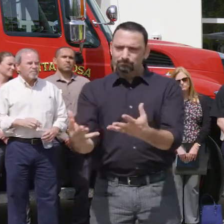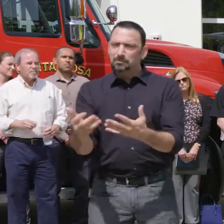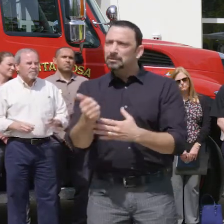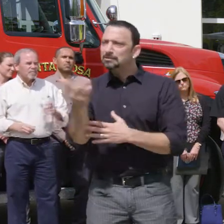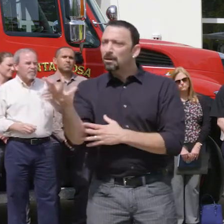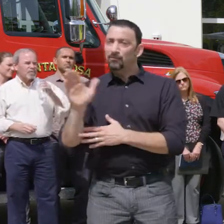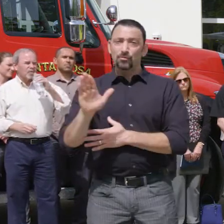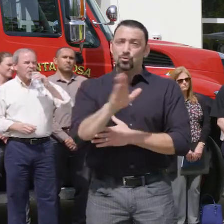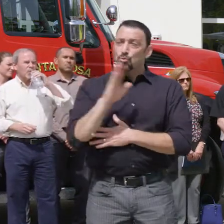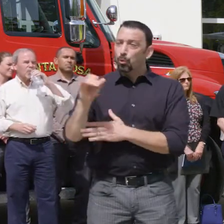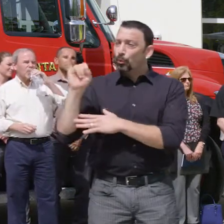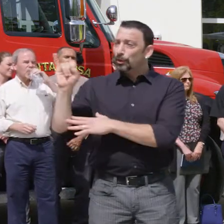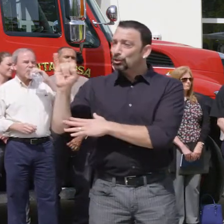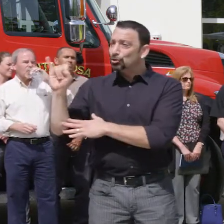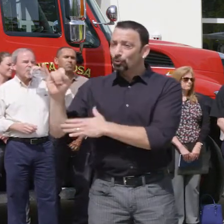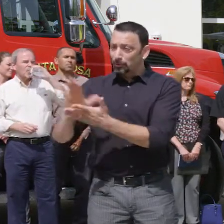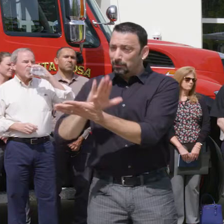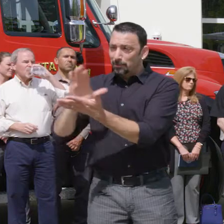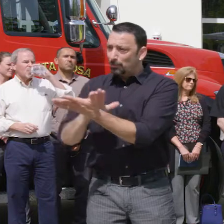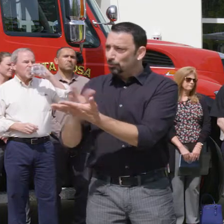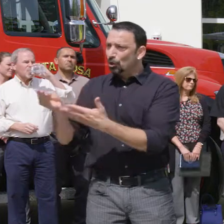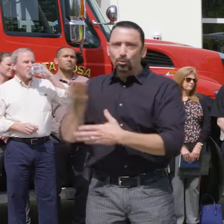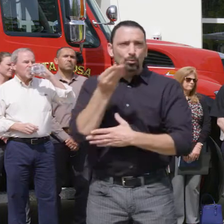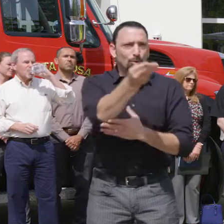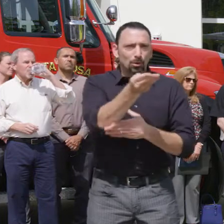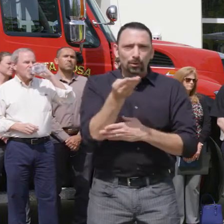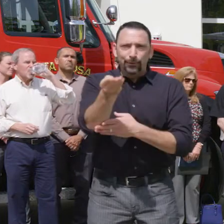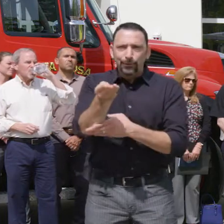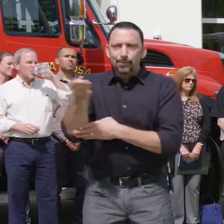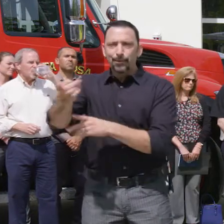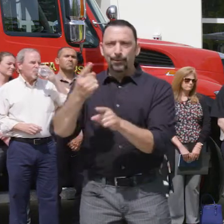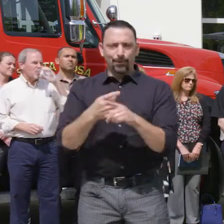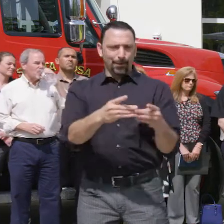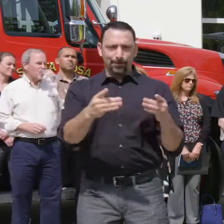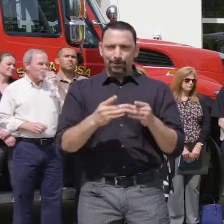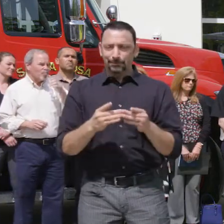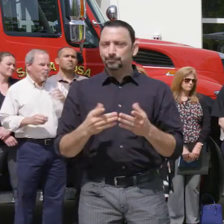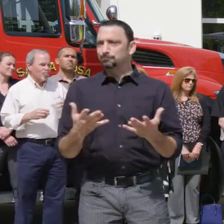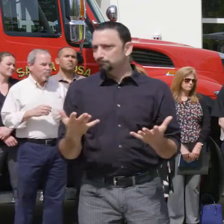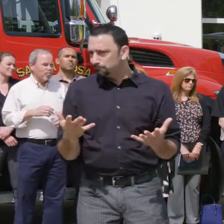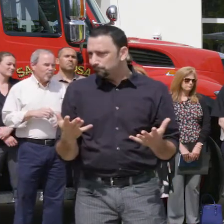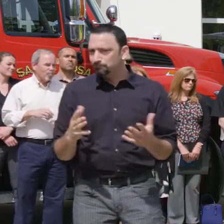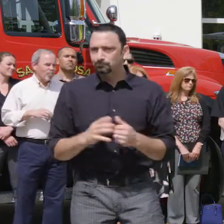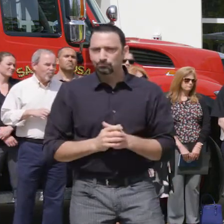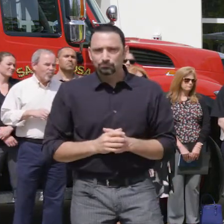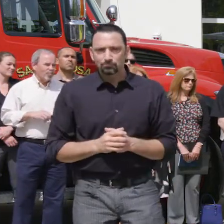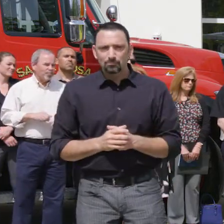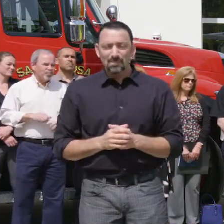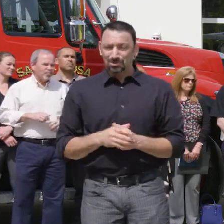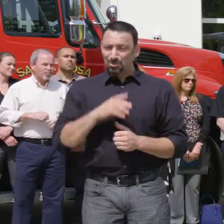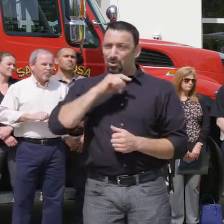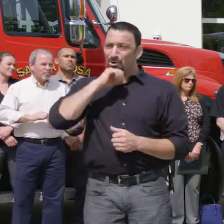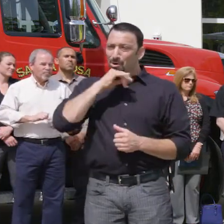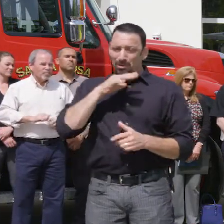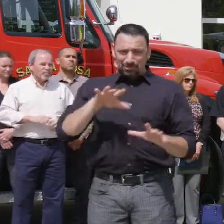of your insurance documents to the right of entry process. And so those debris